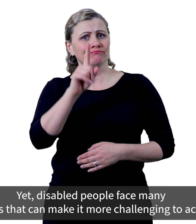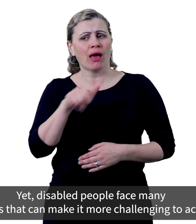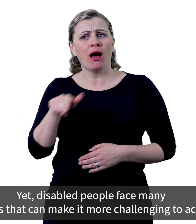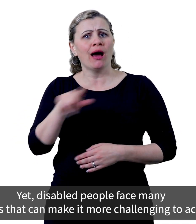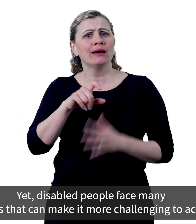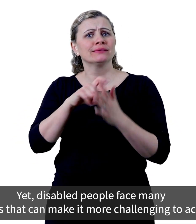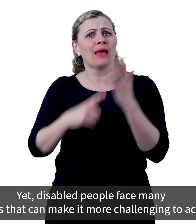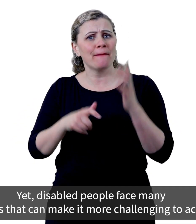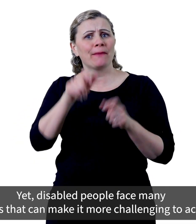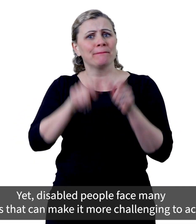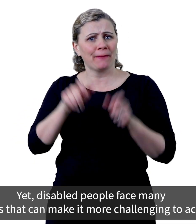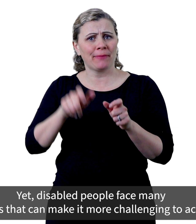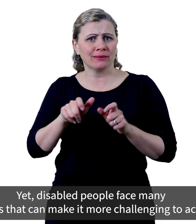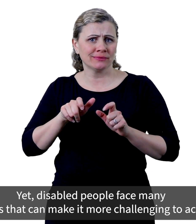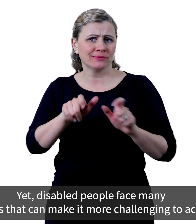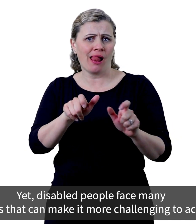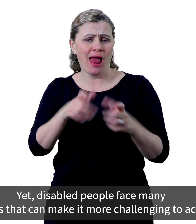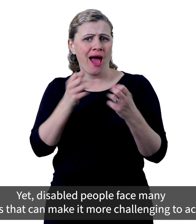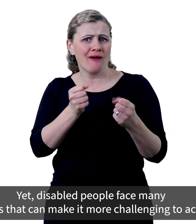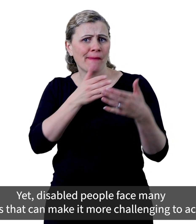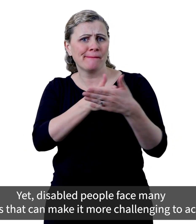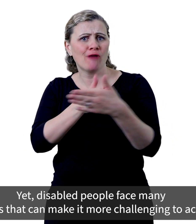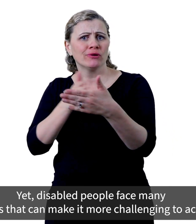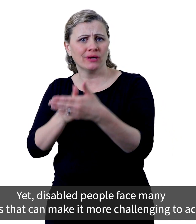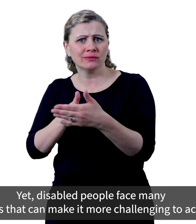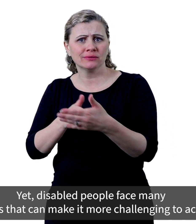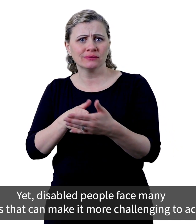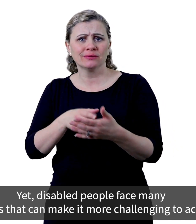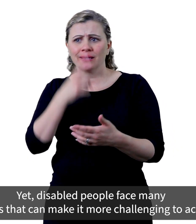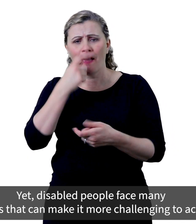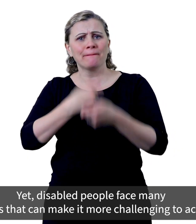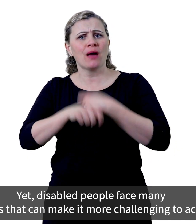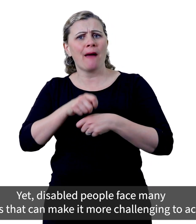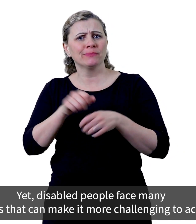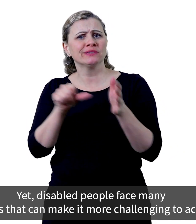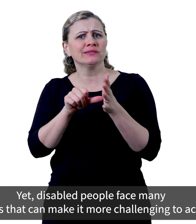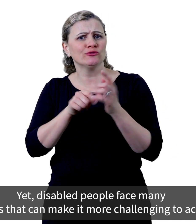Yet, disabled people face many barriers that can make it more challenging to access